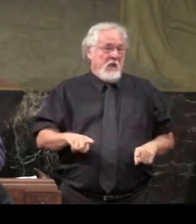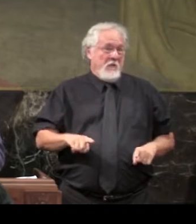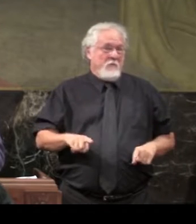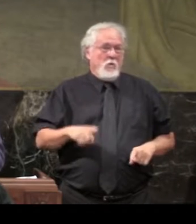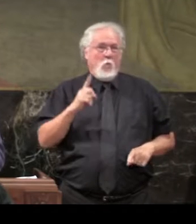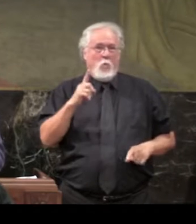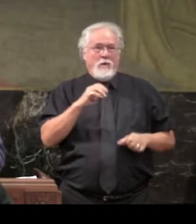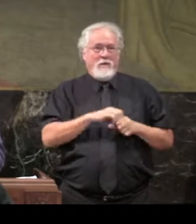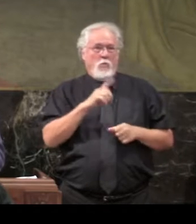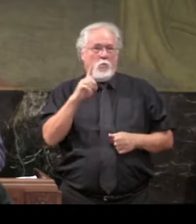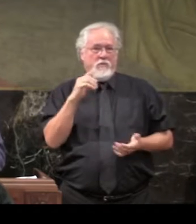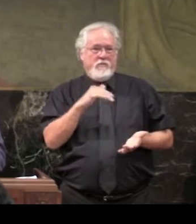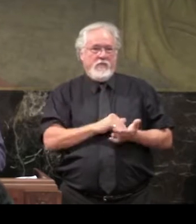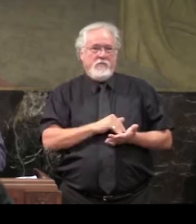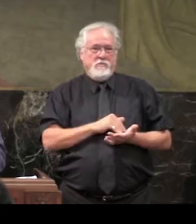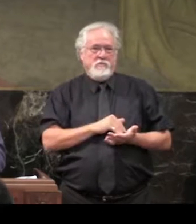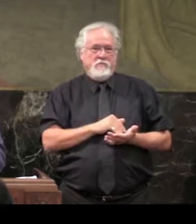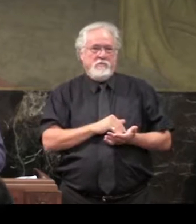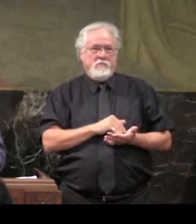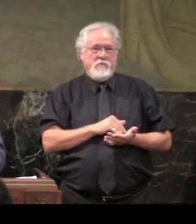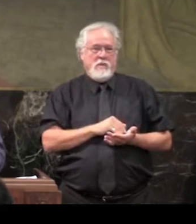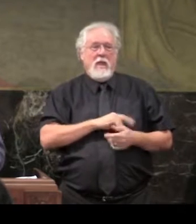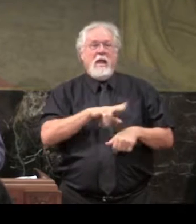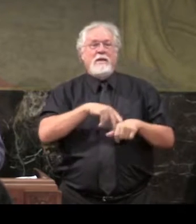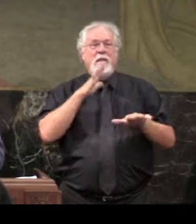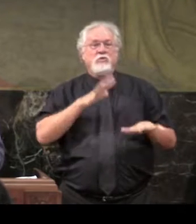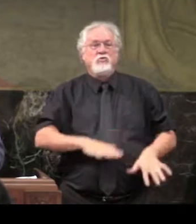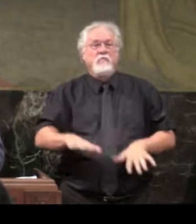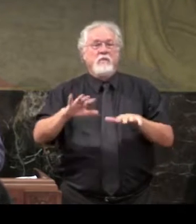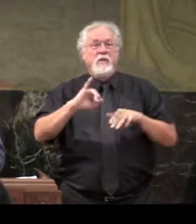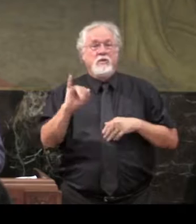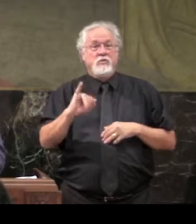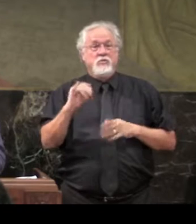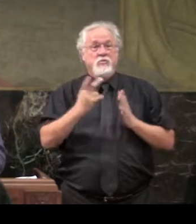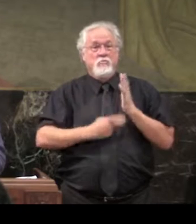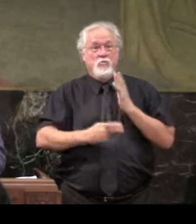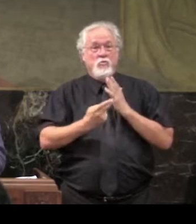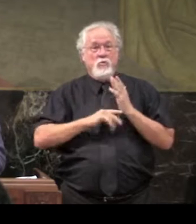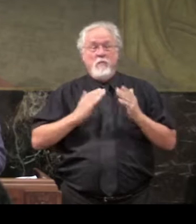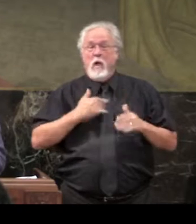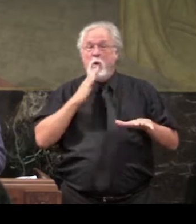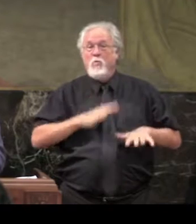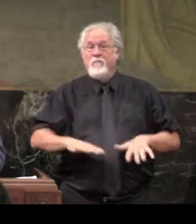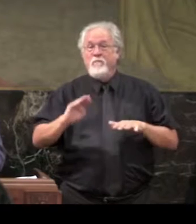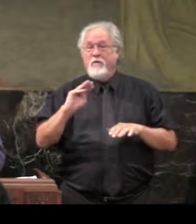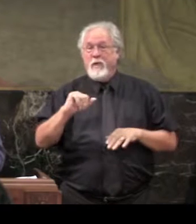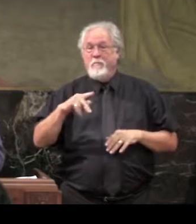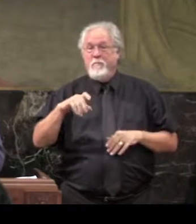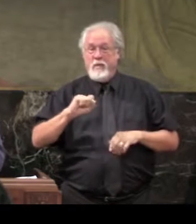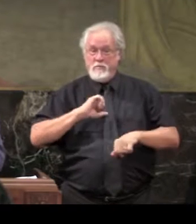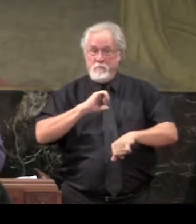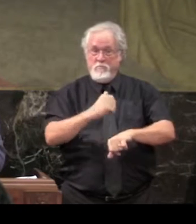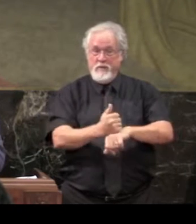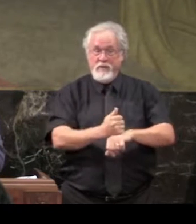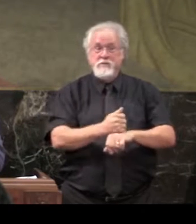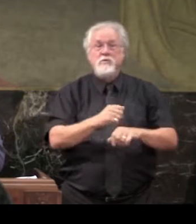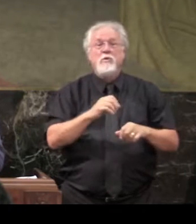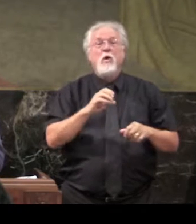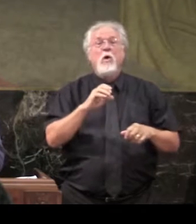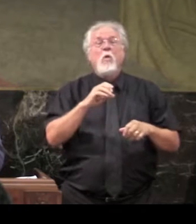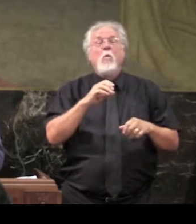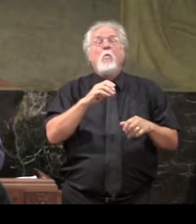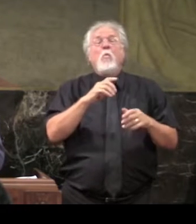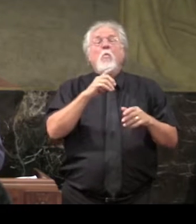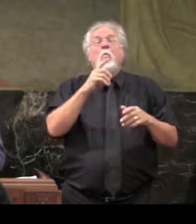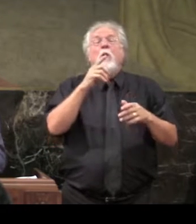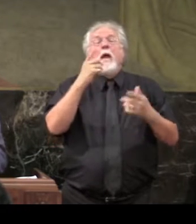is 1 in 1,000. The National Flood Insurance Program and our flood maps are based upon the probability of a rain event happening once